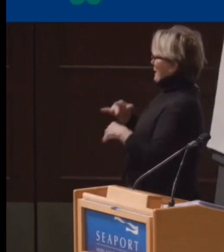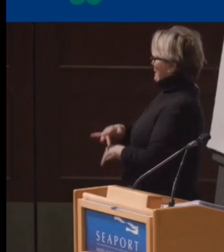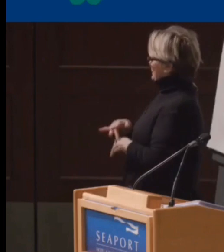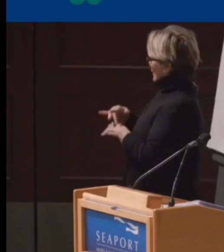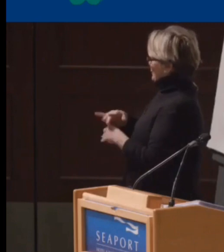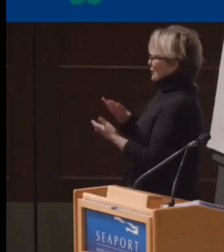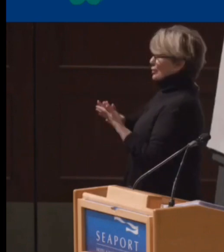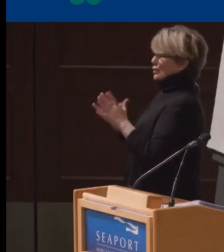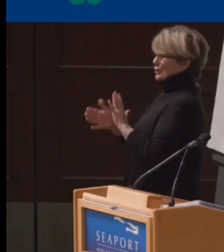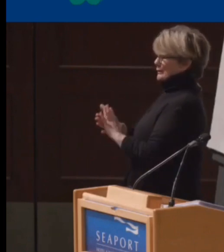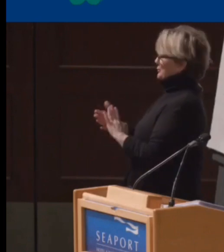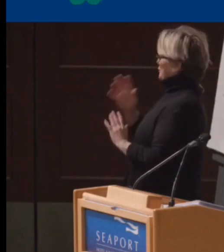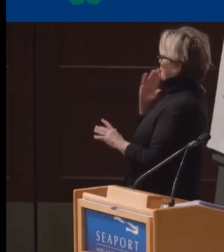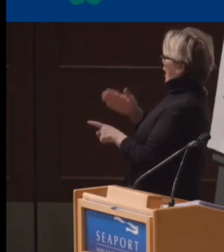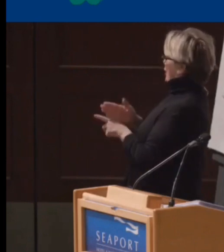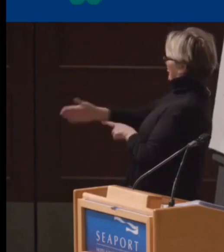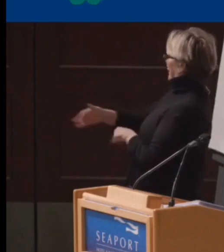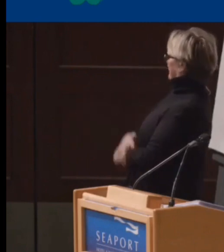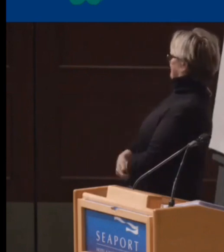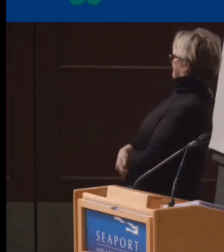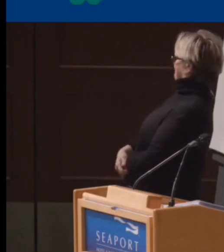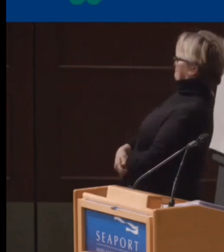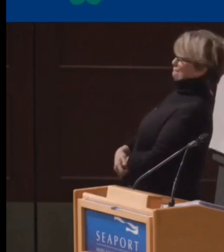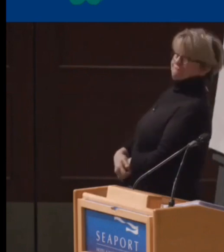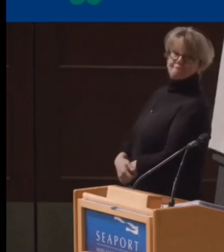budding career.